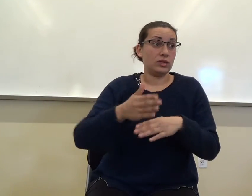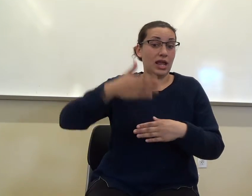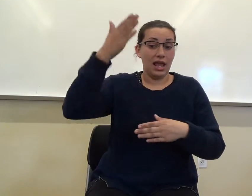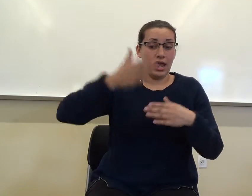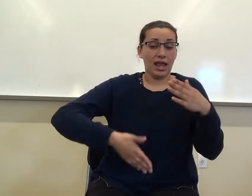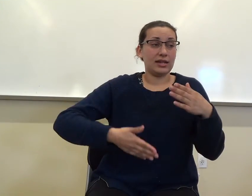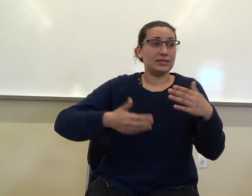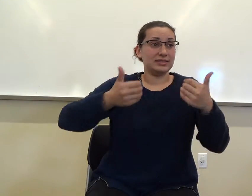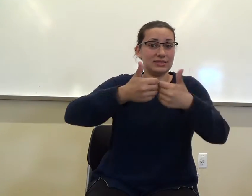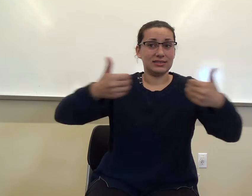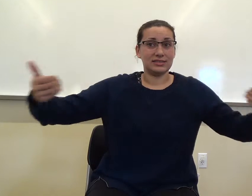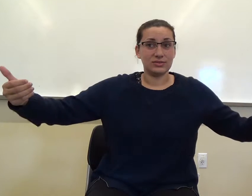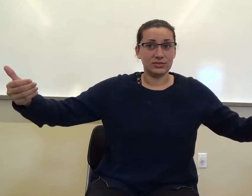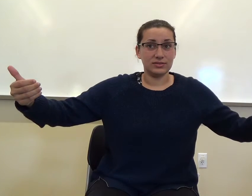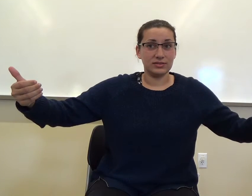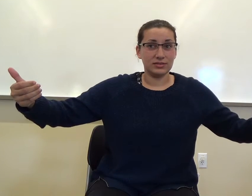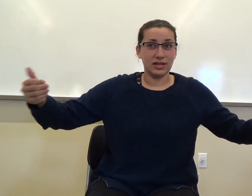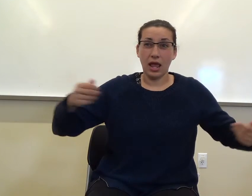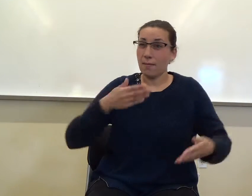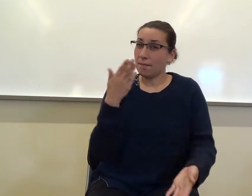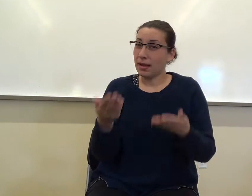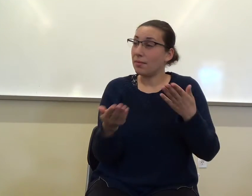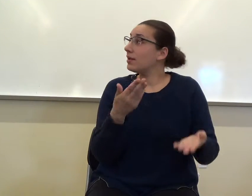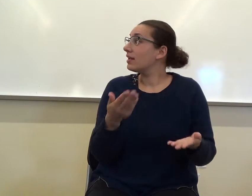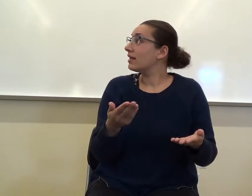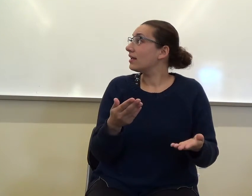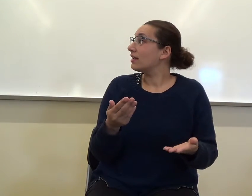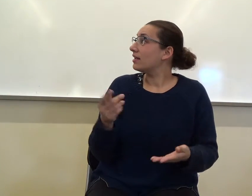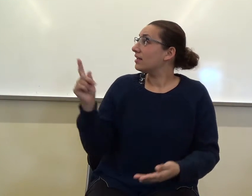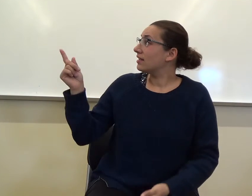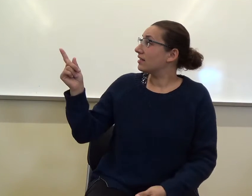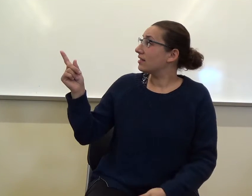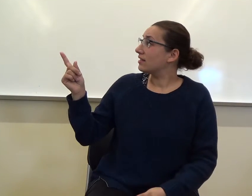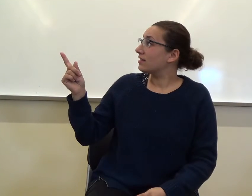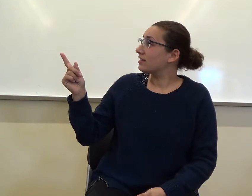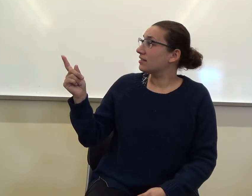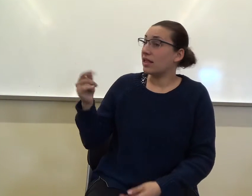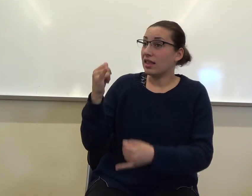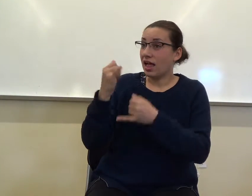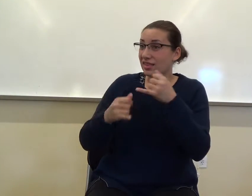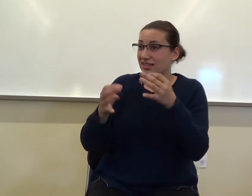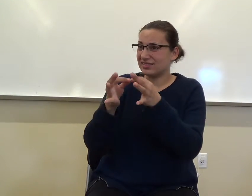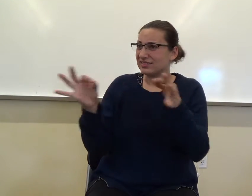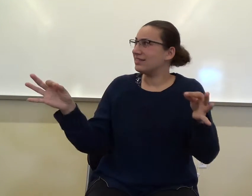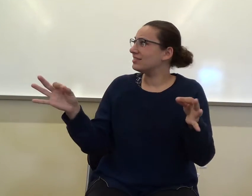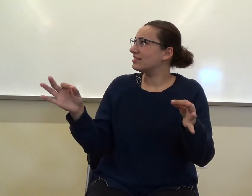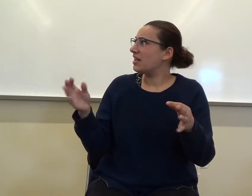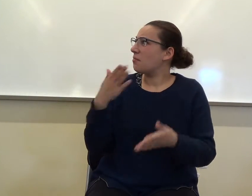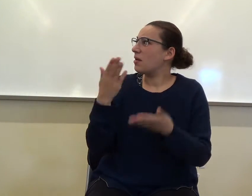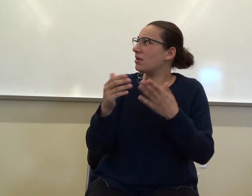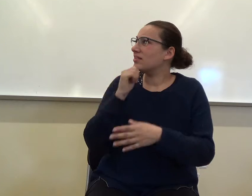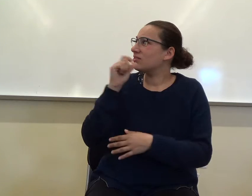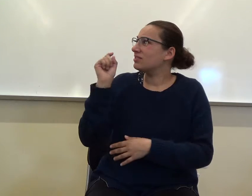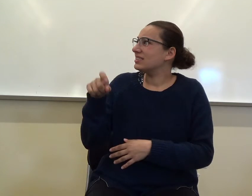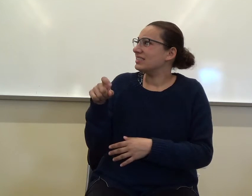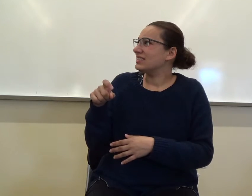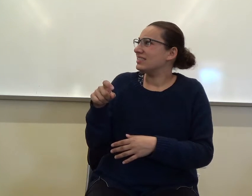said, maybe ace the last part. He's saying maybe I shouldn't have put this in. I'm like, yes, you need that.